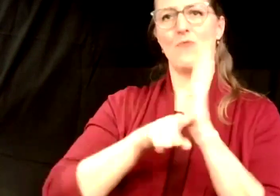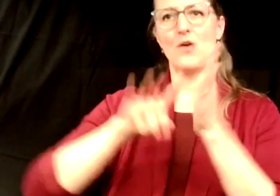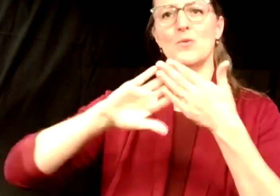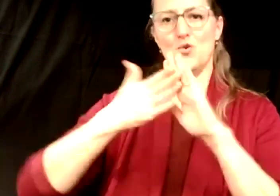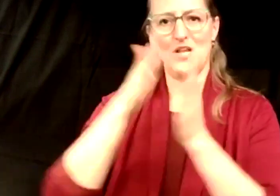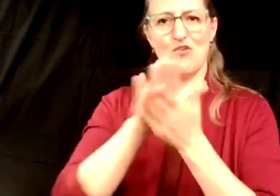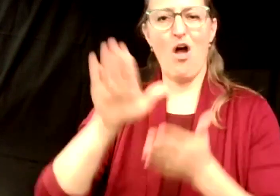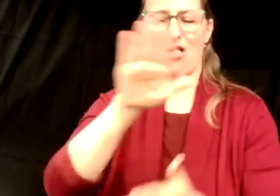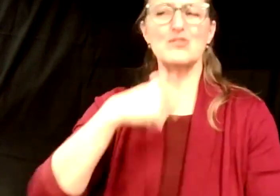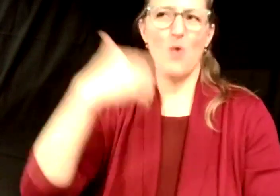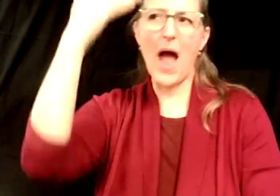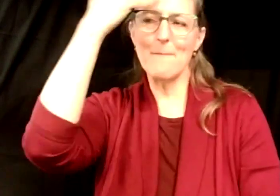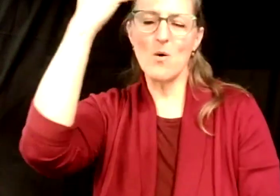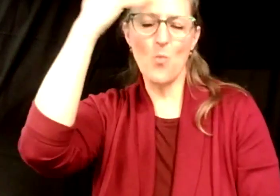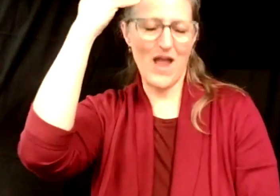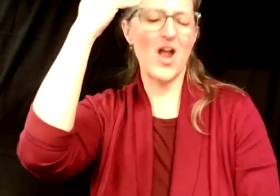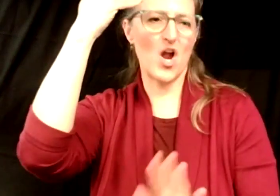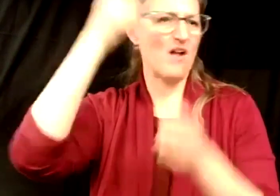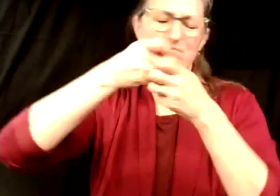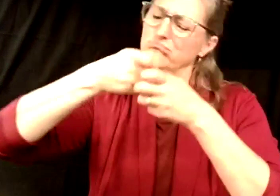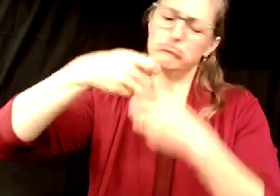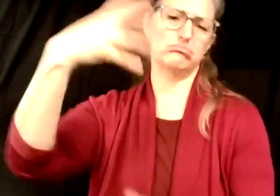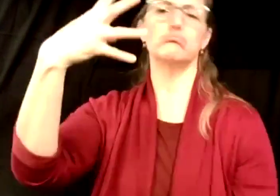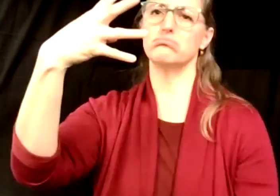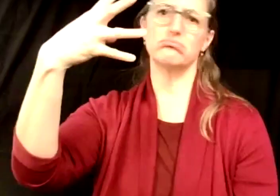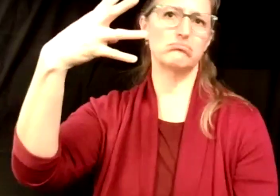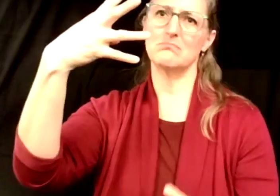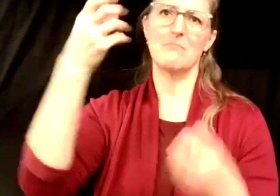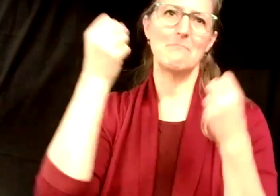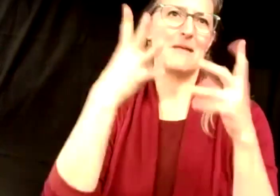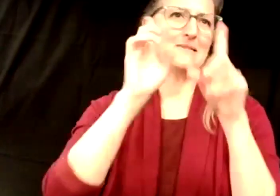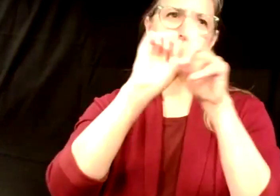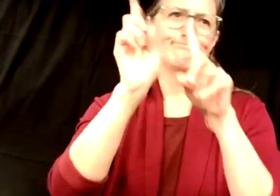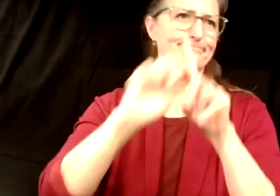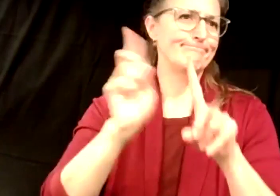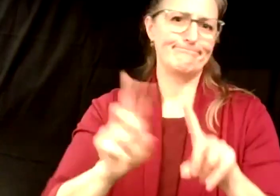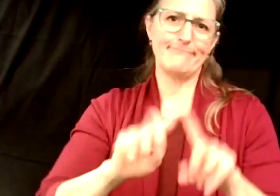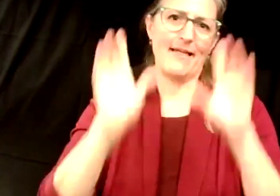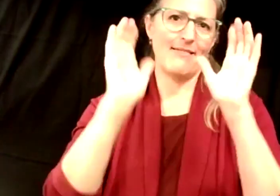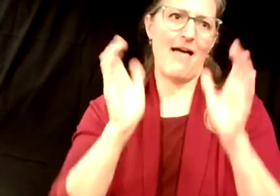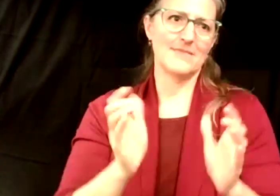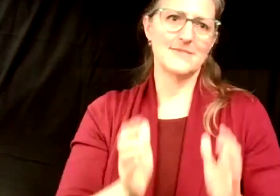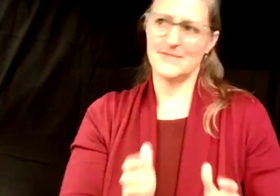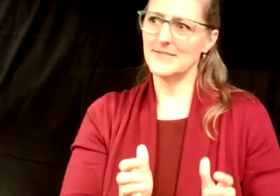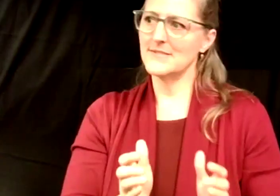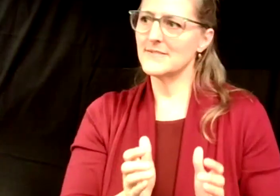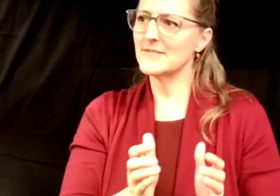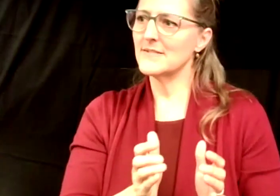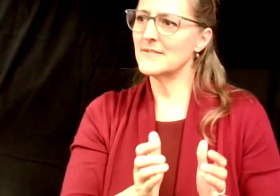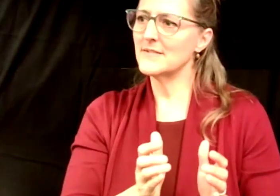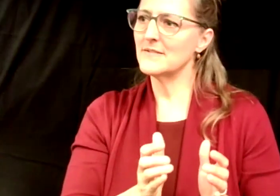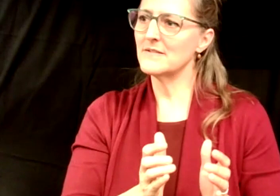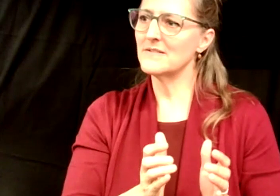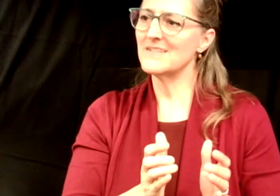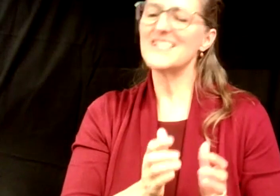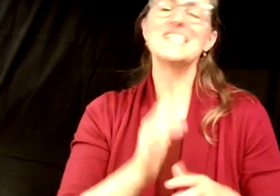I'm aware of a whole range of stuff through like this